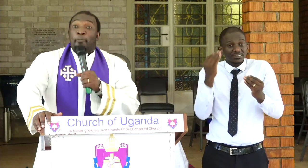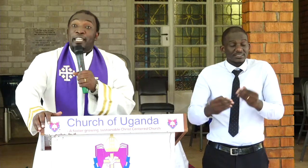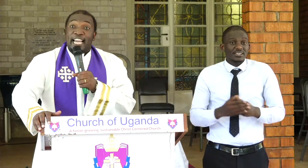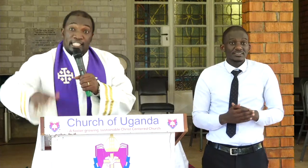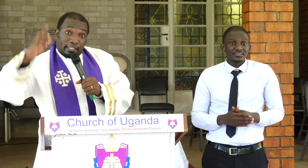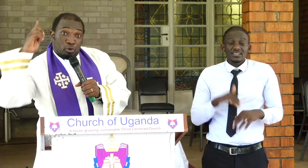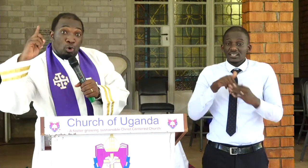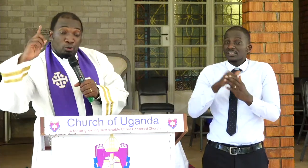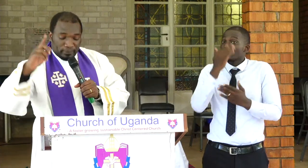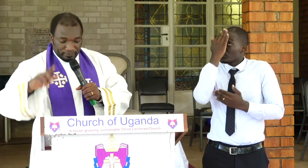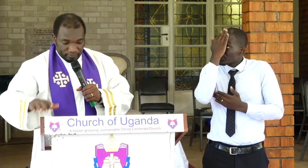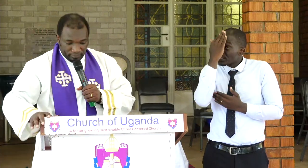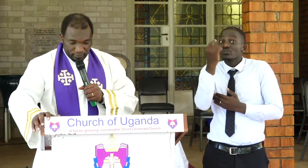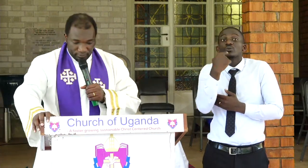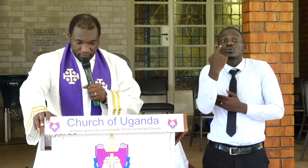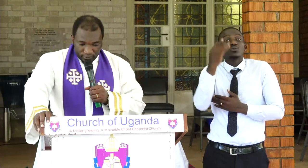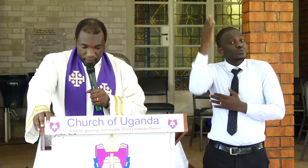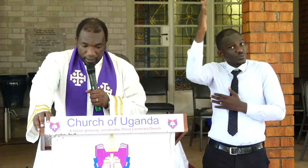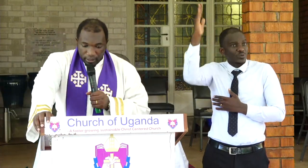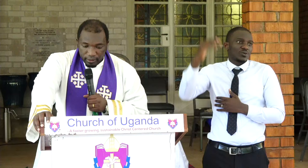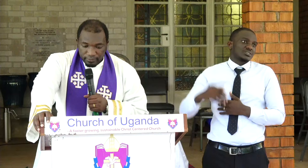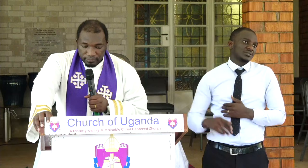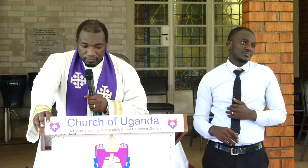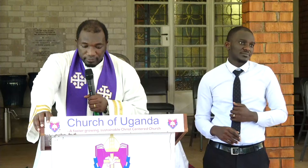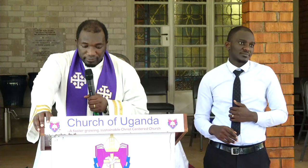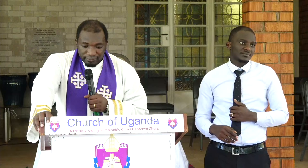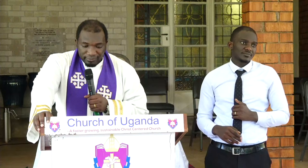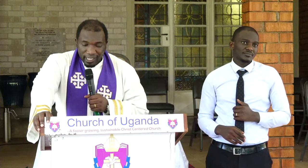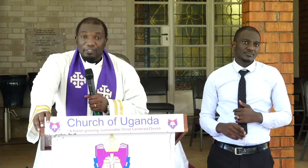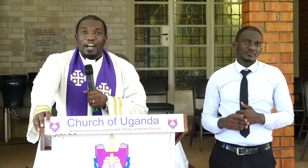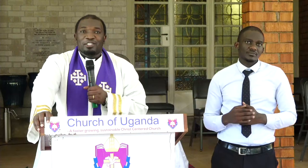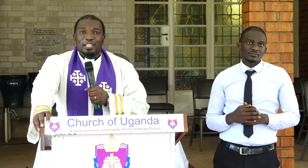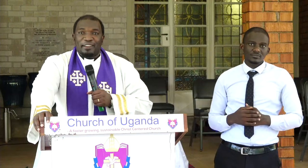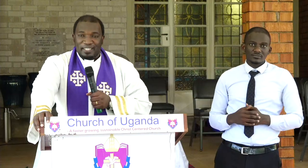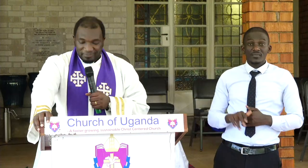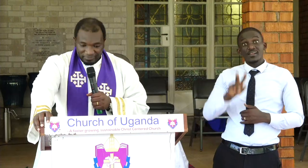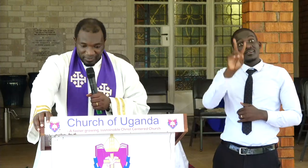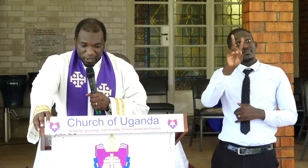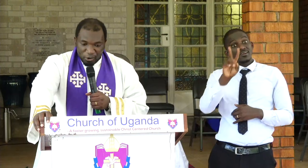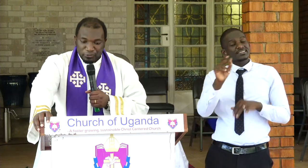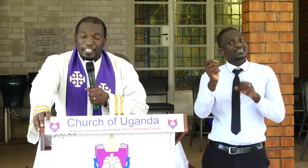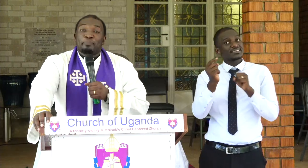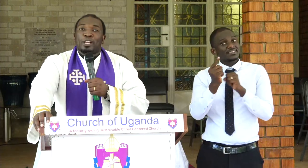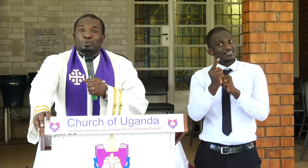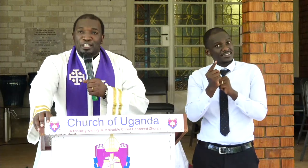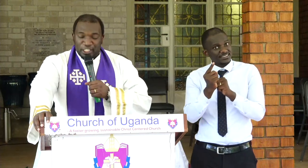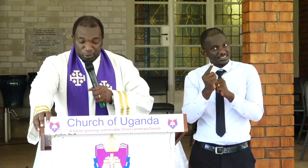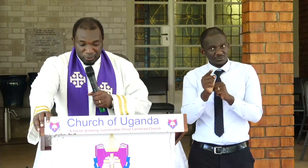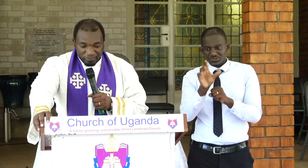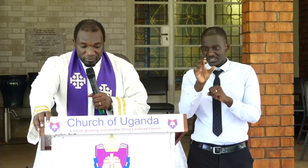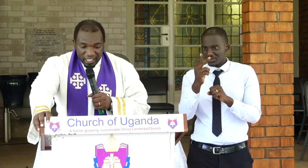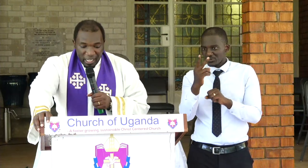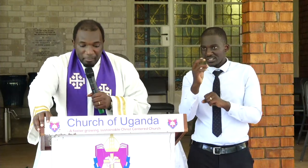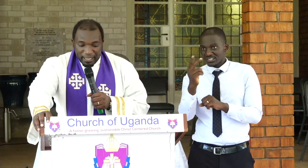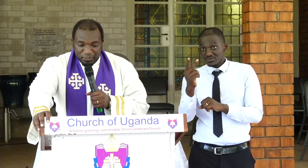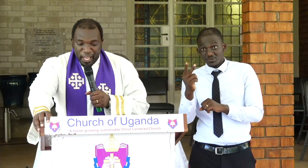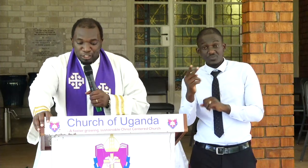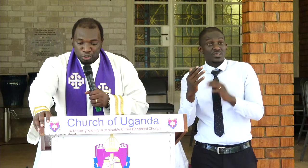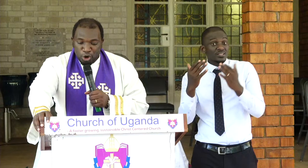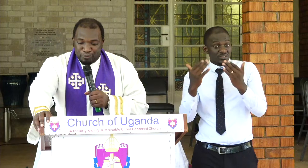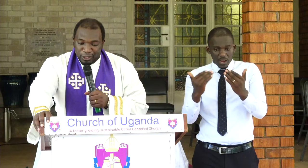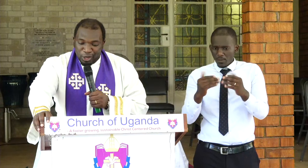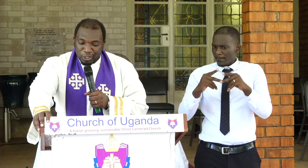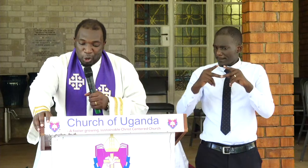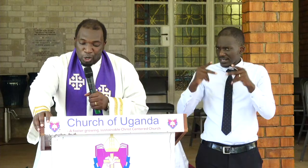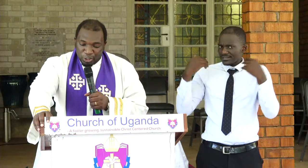in obedience to who? To God. Verse 11 of chapter 22. But the